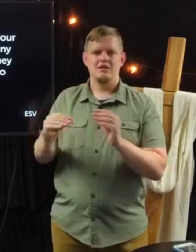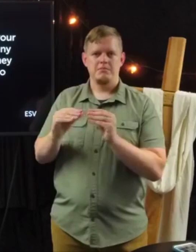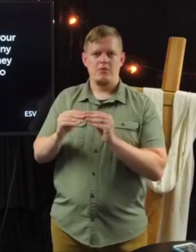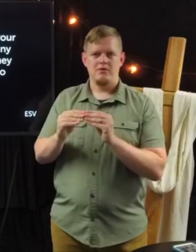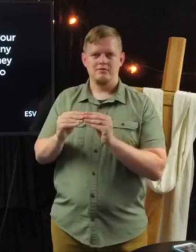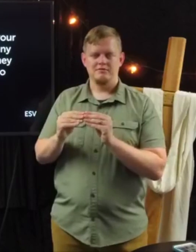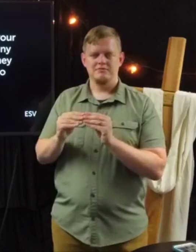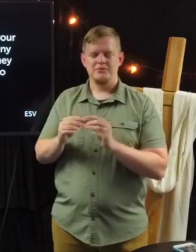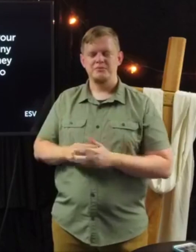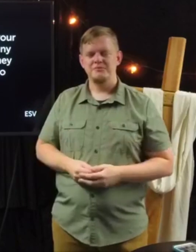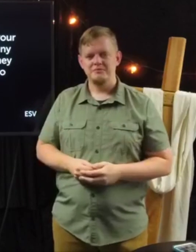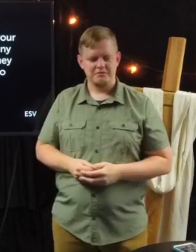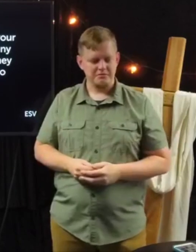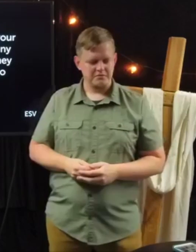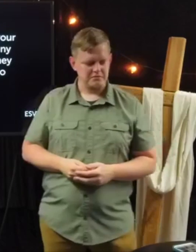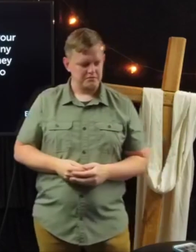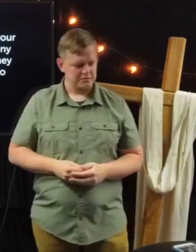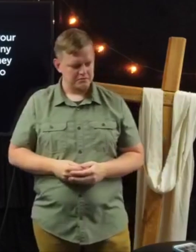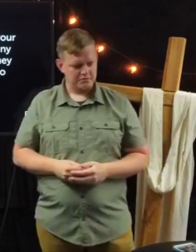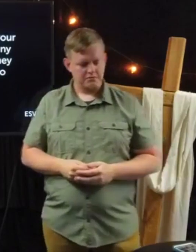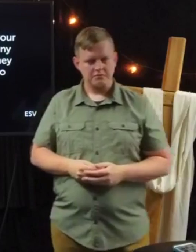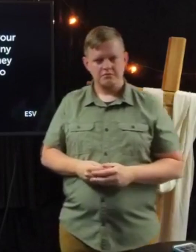do any more actions.